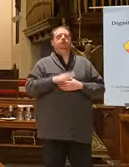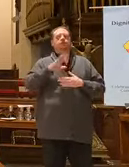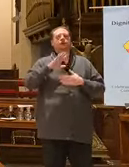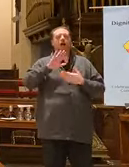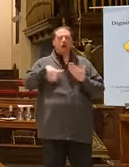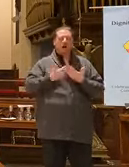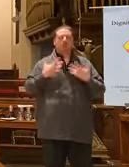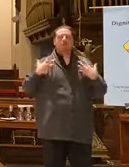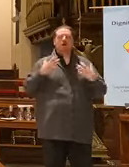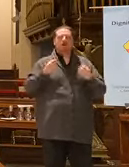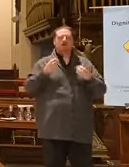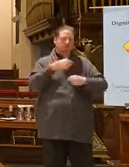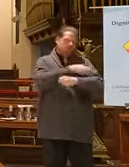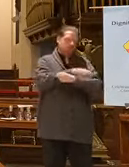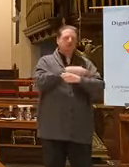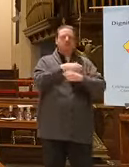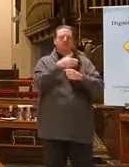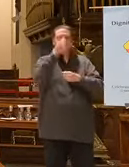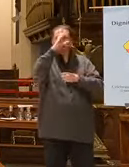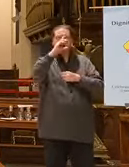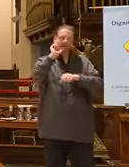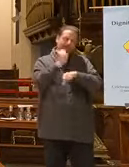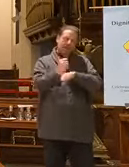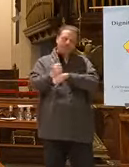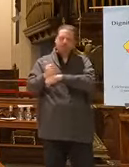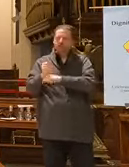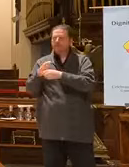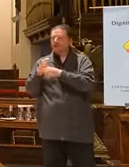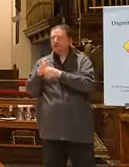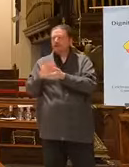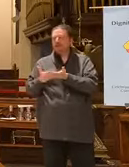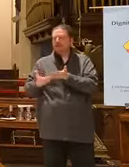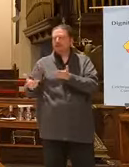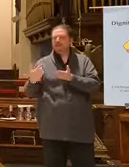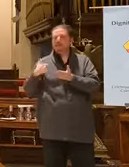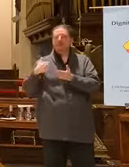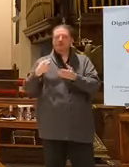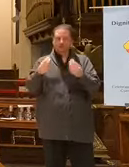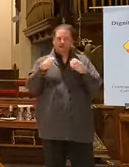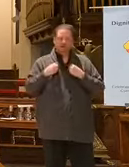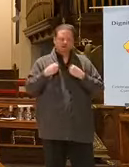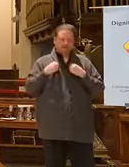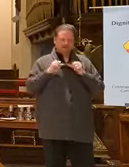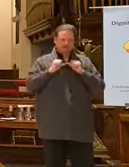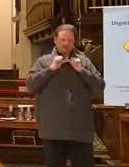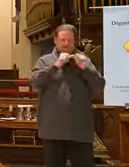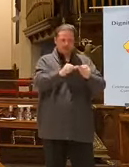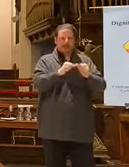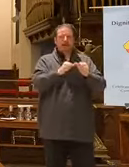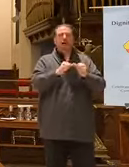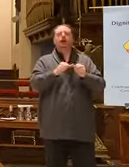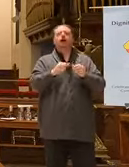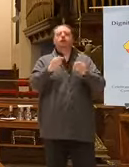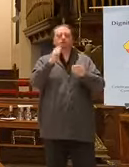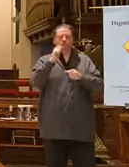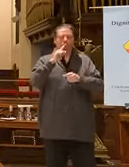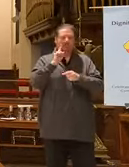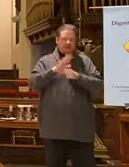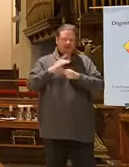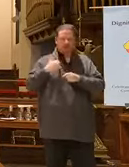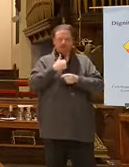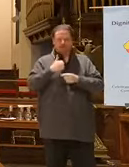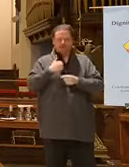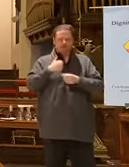All-powerful God, who once established these created things to sustain us, grant, we pray, that they may become for us now